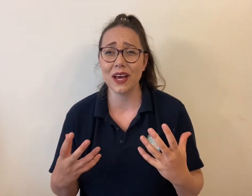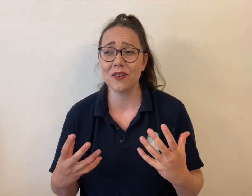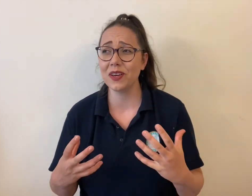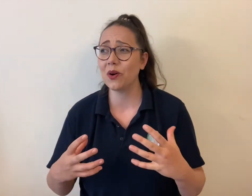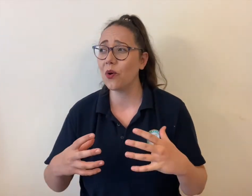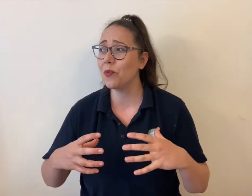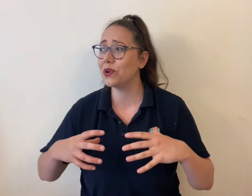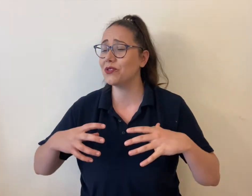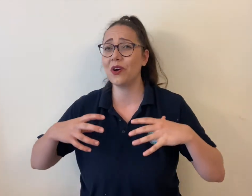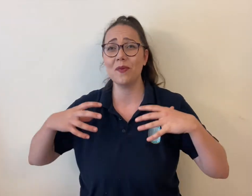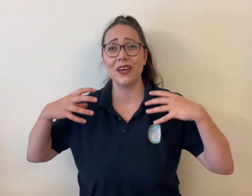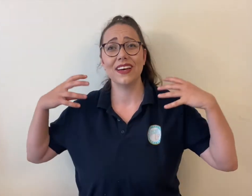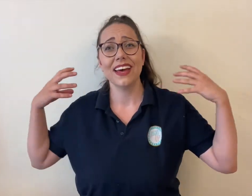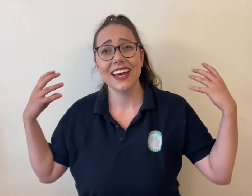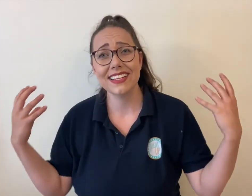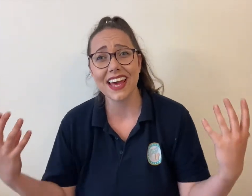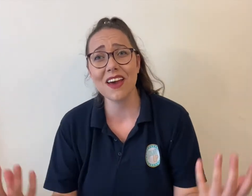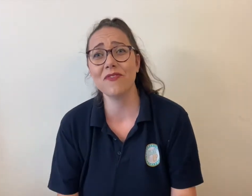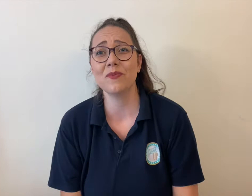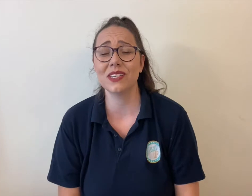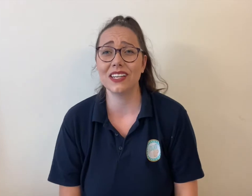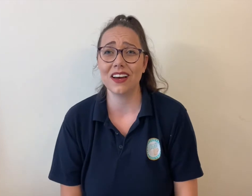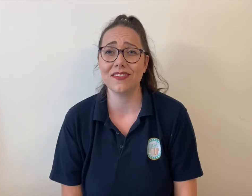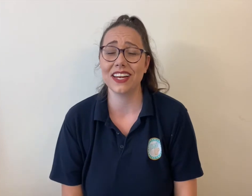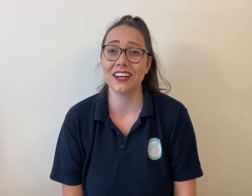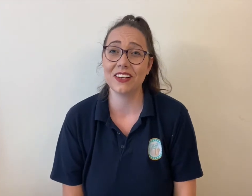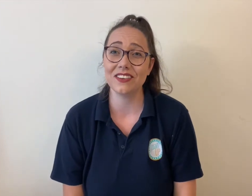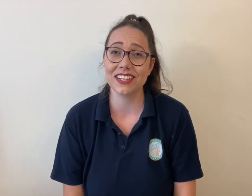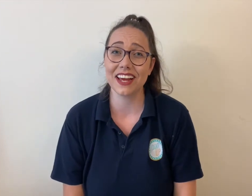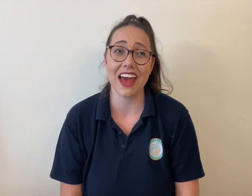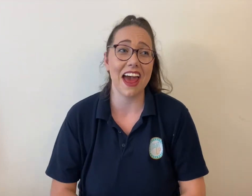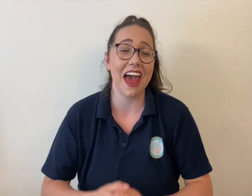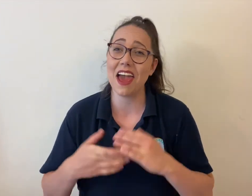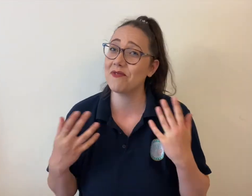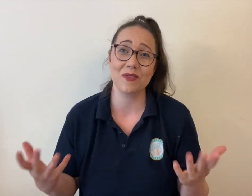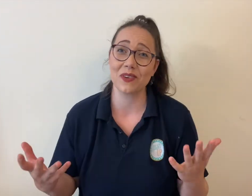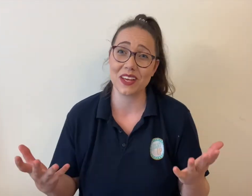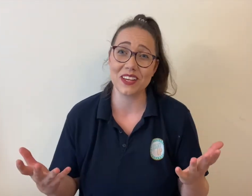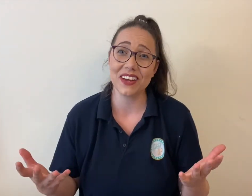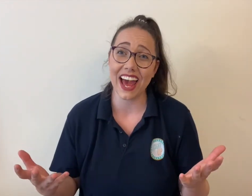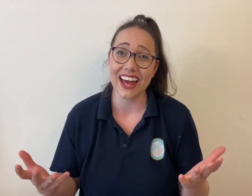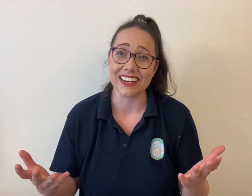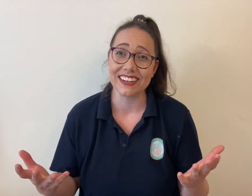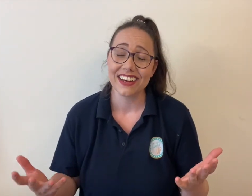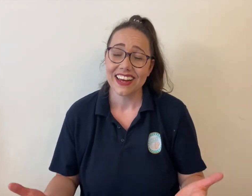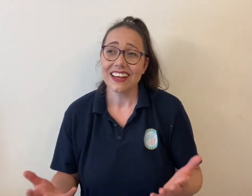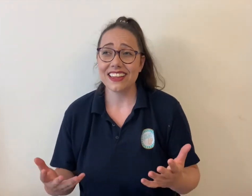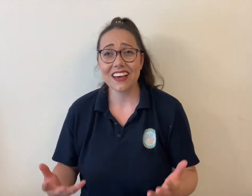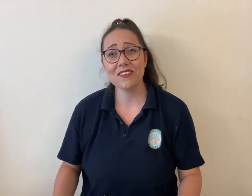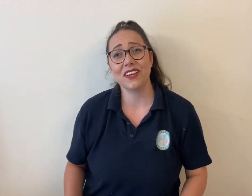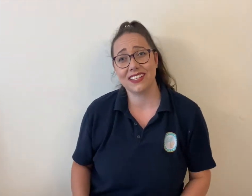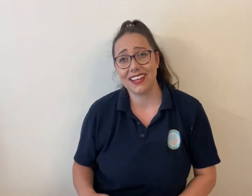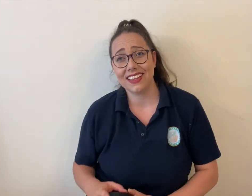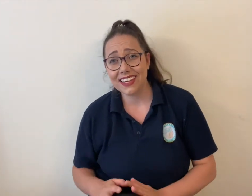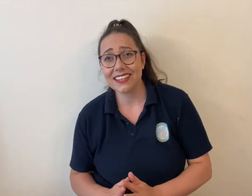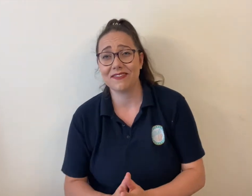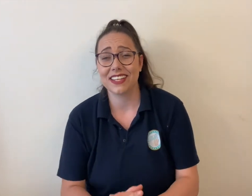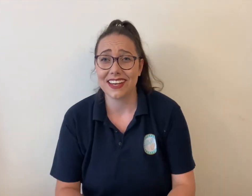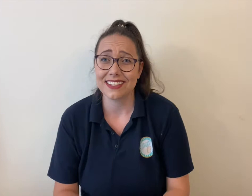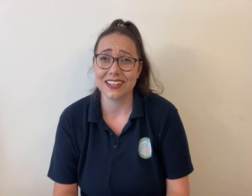of incorporating drama into everyone's life and including everyone that you can. The other reason I think it is fantastic as